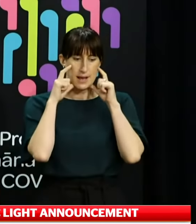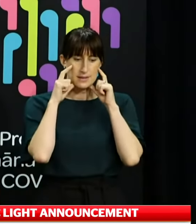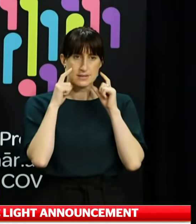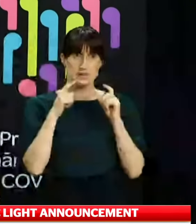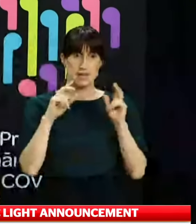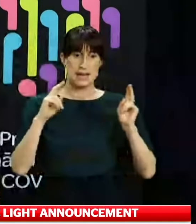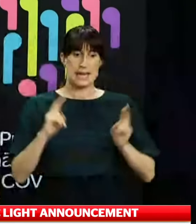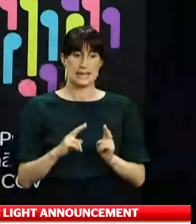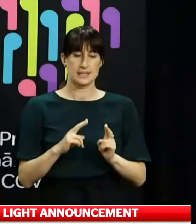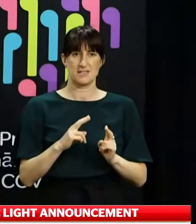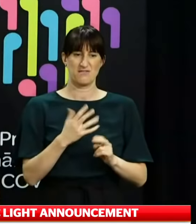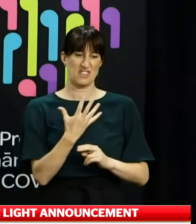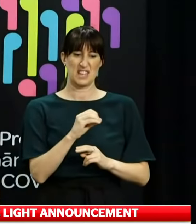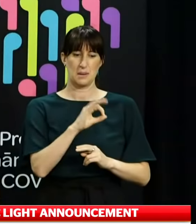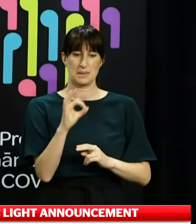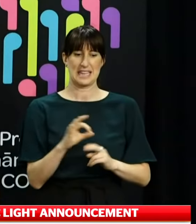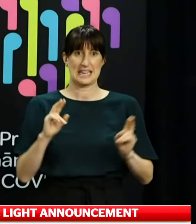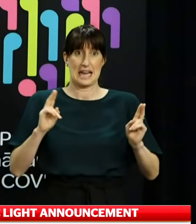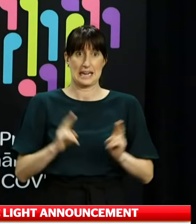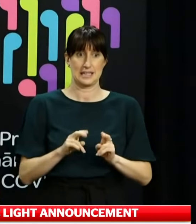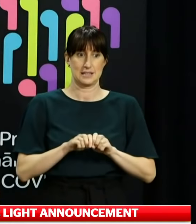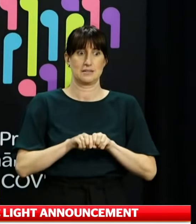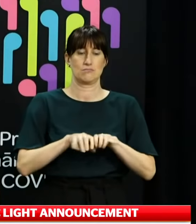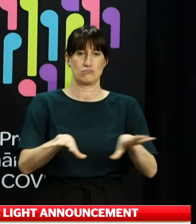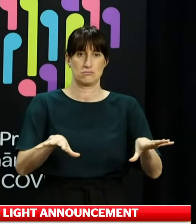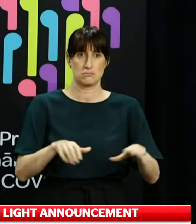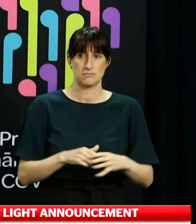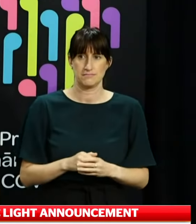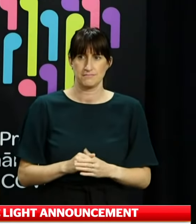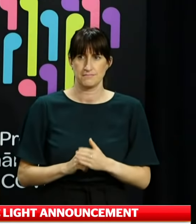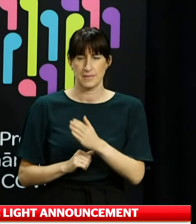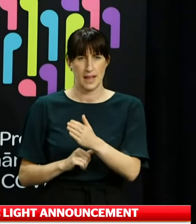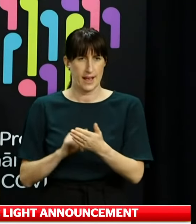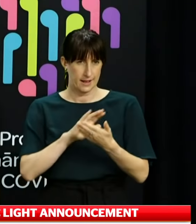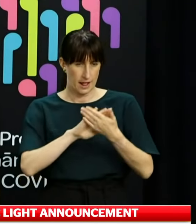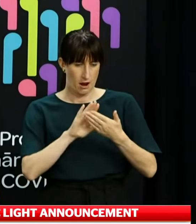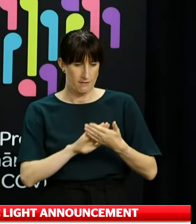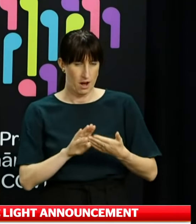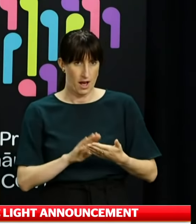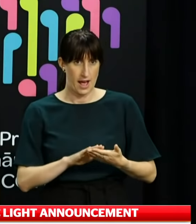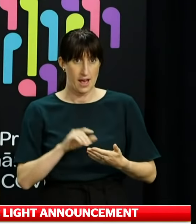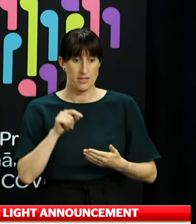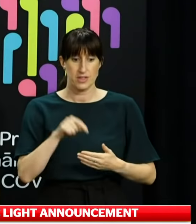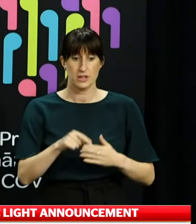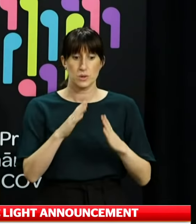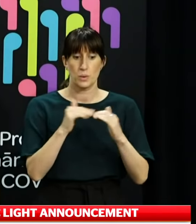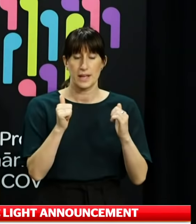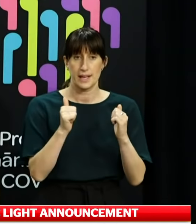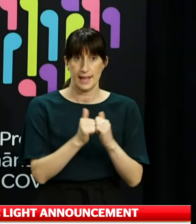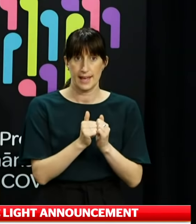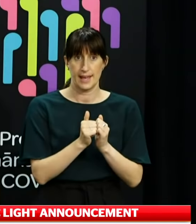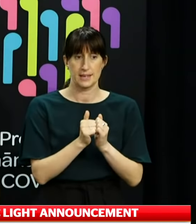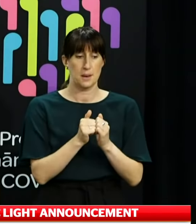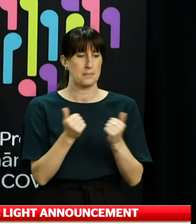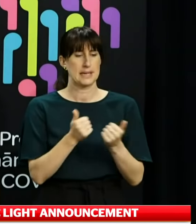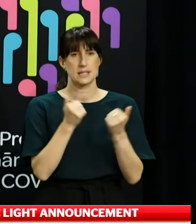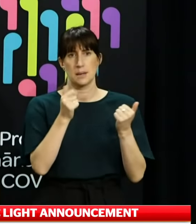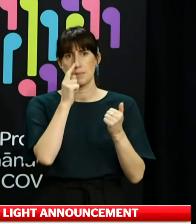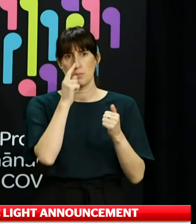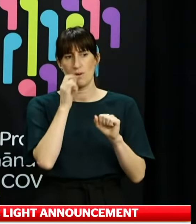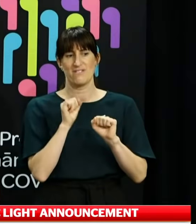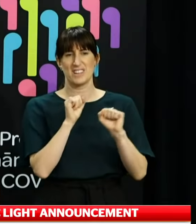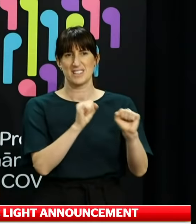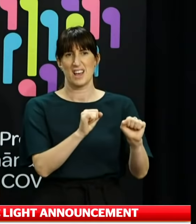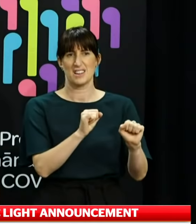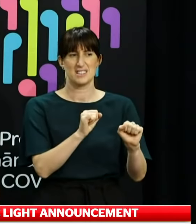just clarify, because there'll be a lot of people visiting their granny or 90-year-old uncle this Easter weekend. When they go to the old age home, what guidance